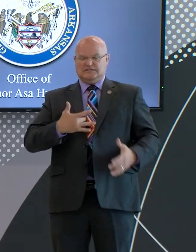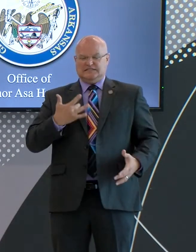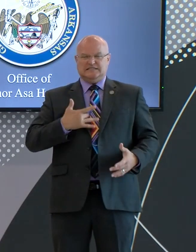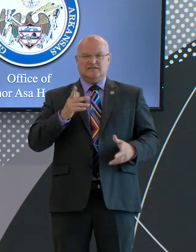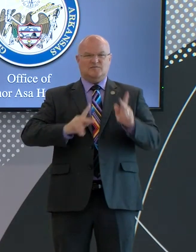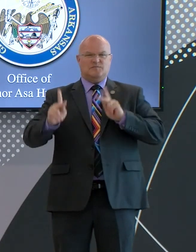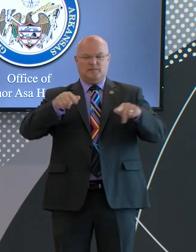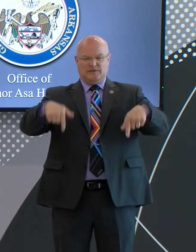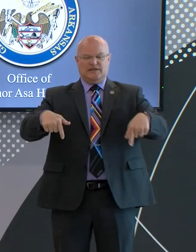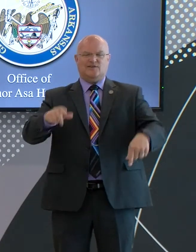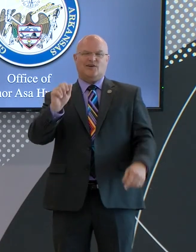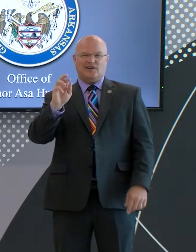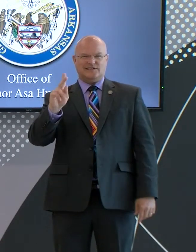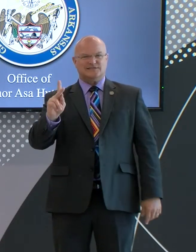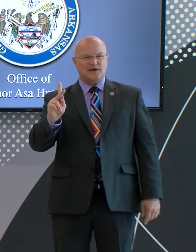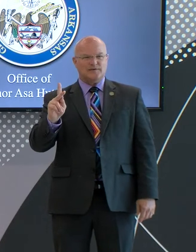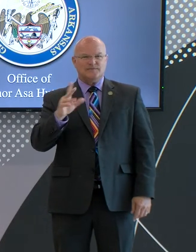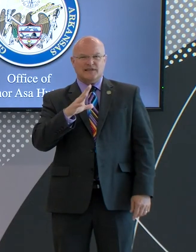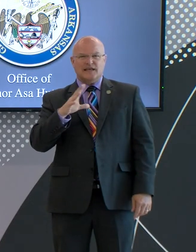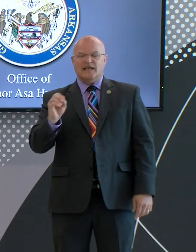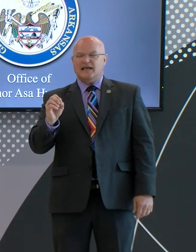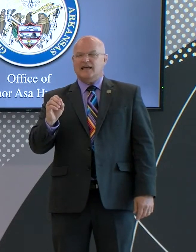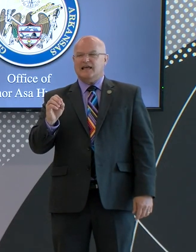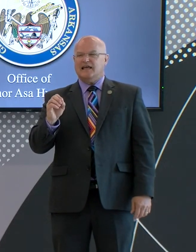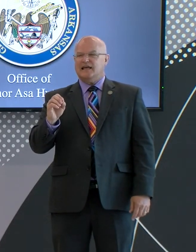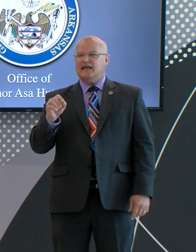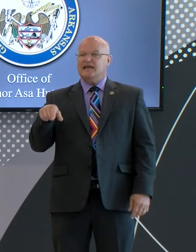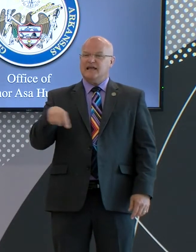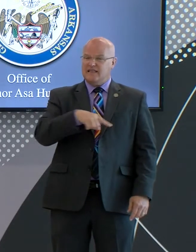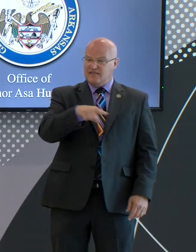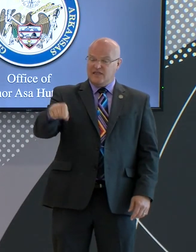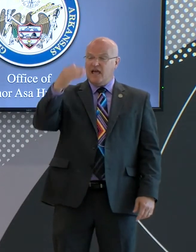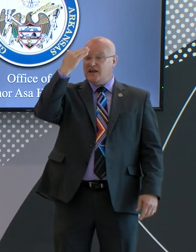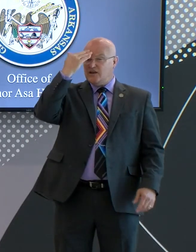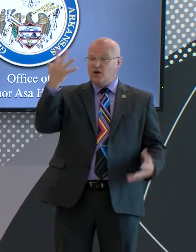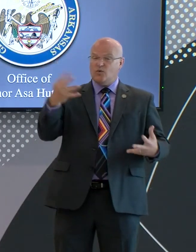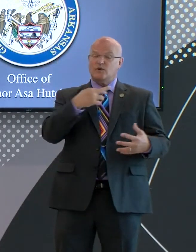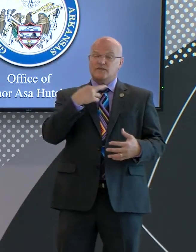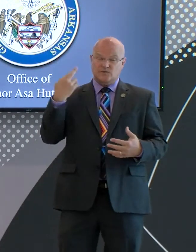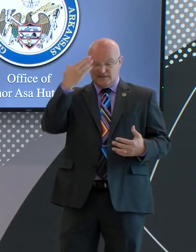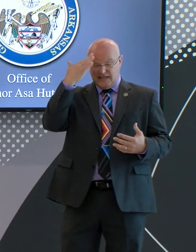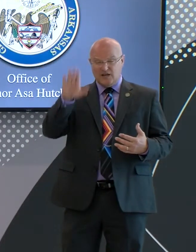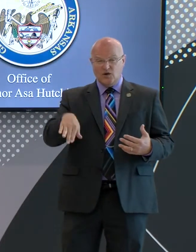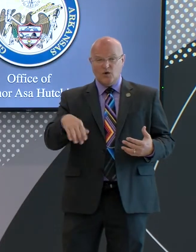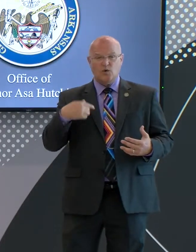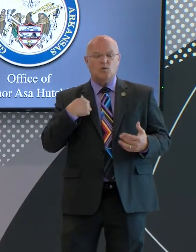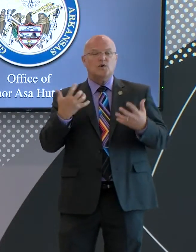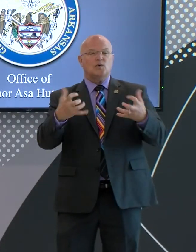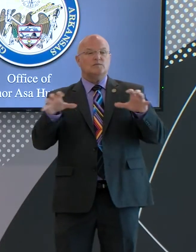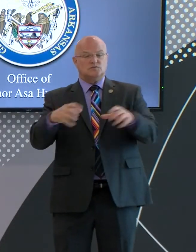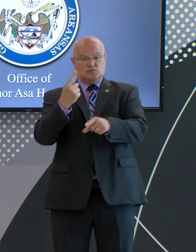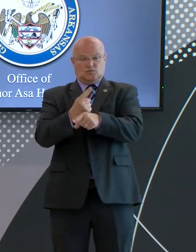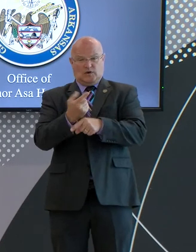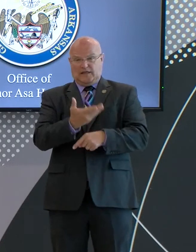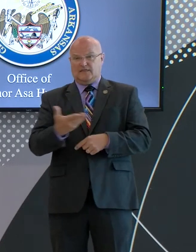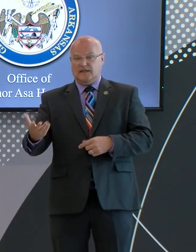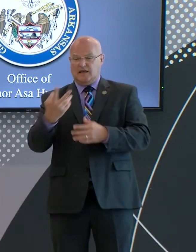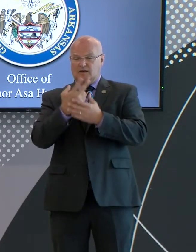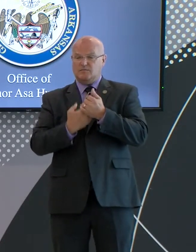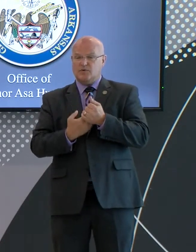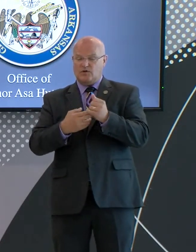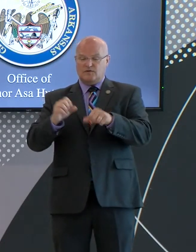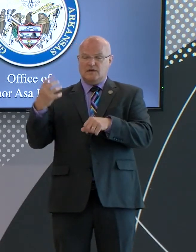of Arkansans. And so, they know what the risks are. We want them to do the right thing, both